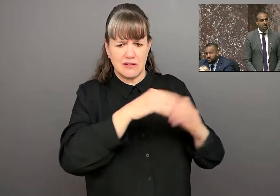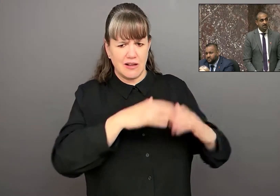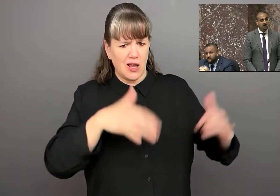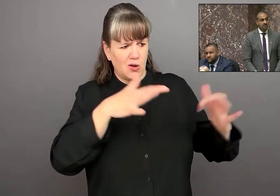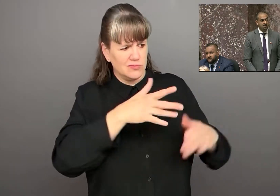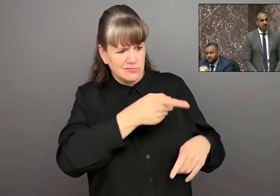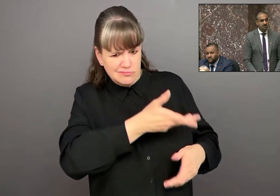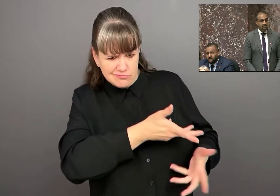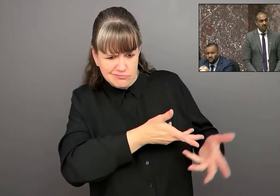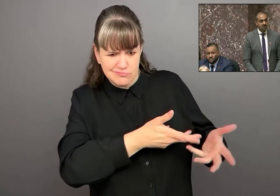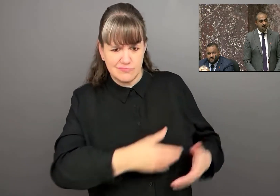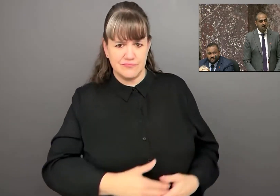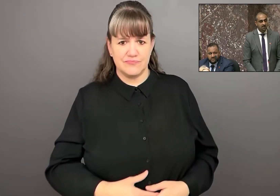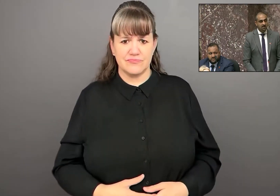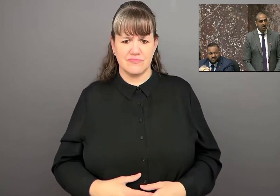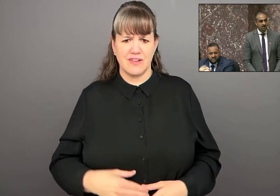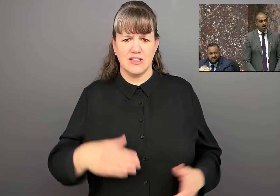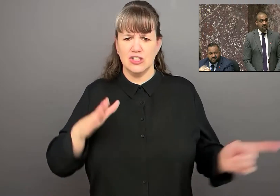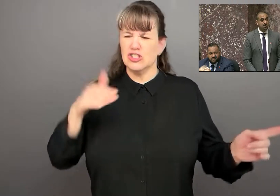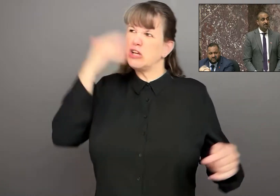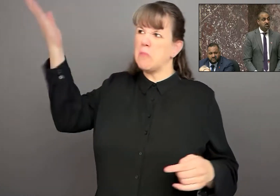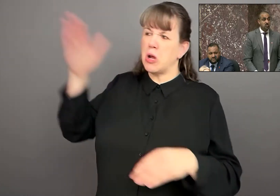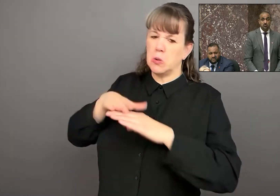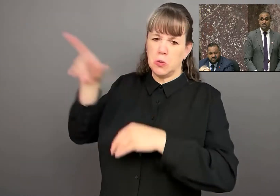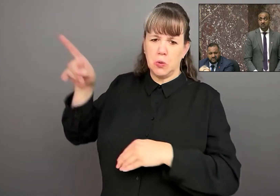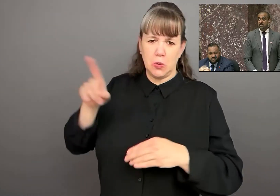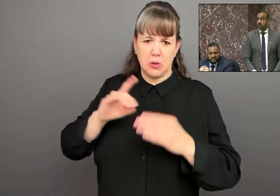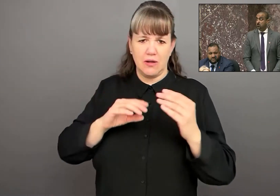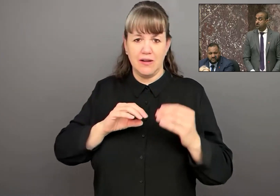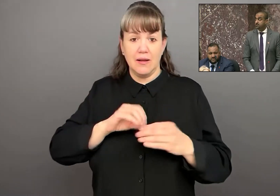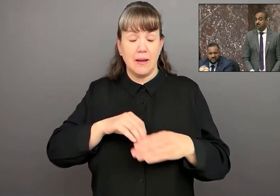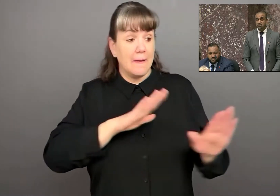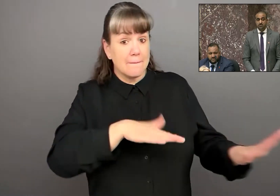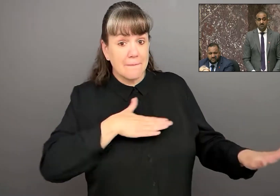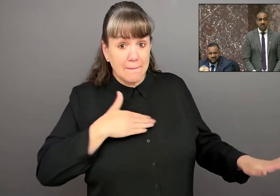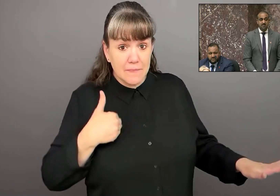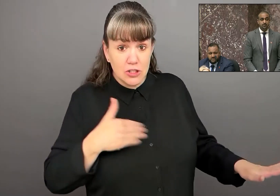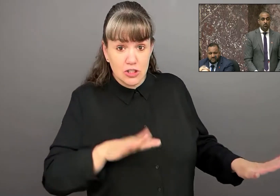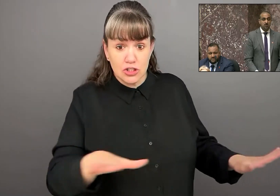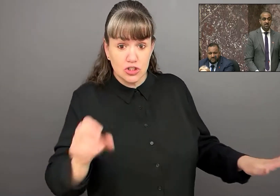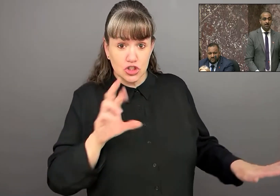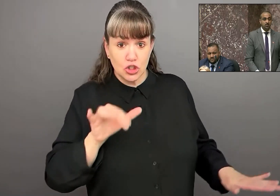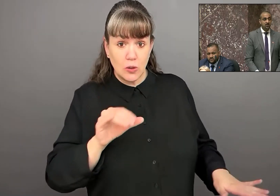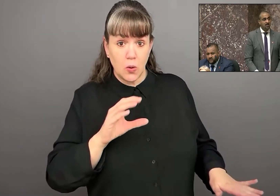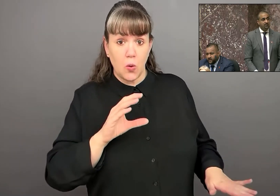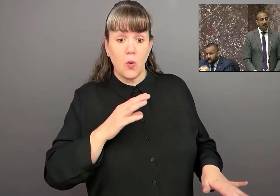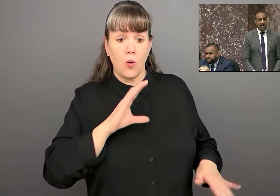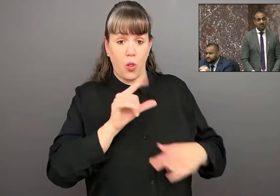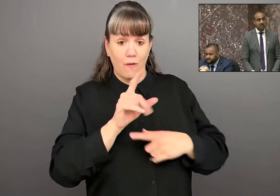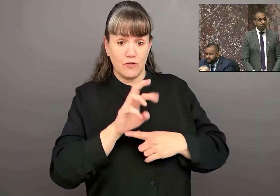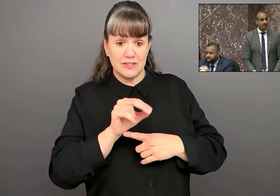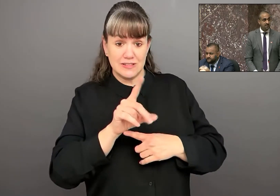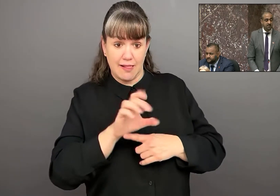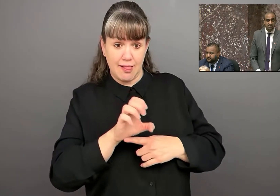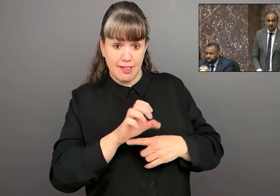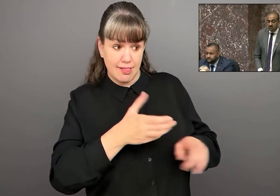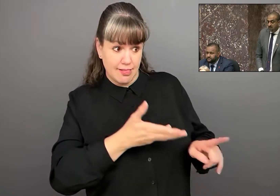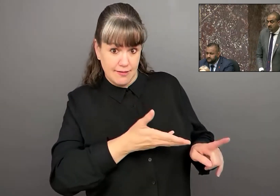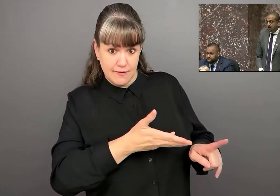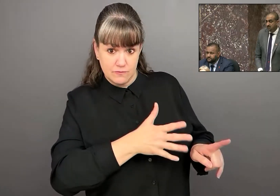Member for Surrey Cloverdale. I'm glad the children have left, Honourable Speaker, because that is a poor example of how to act in this